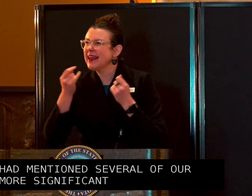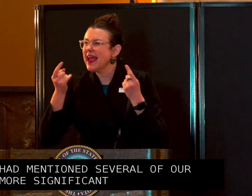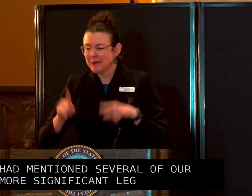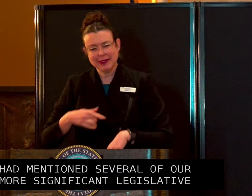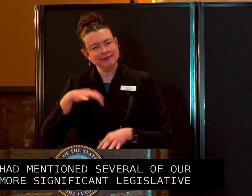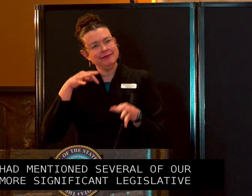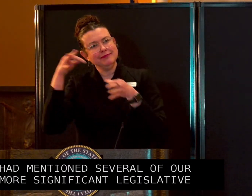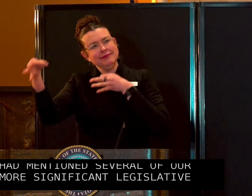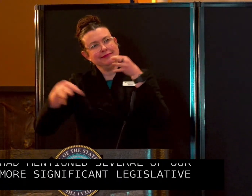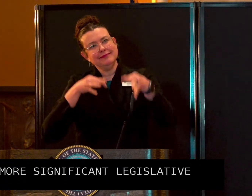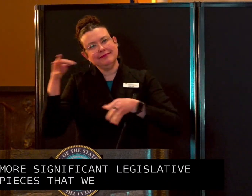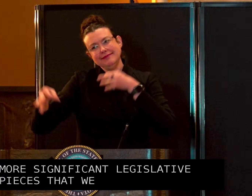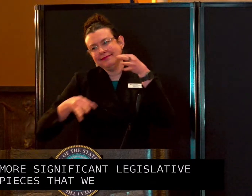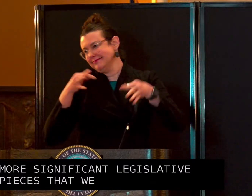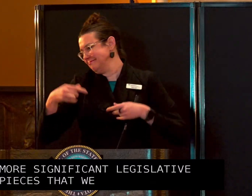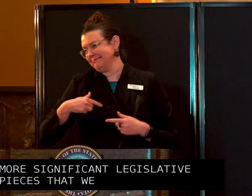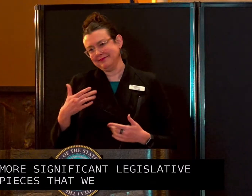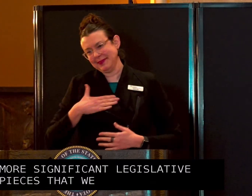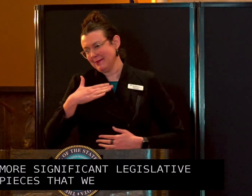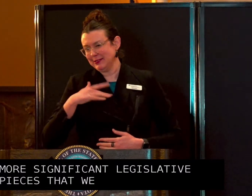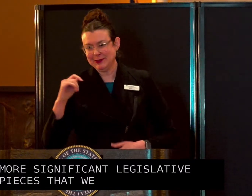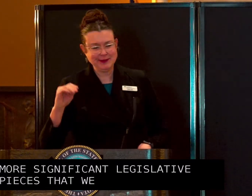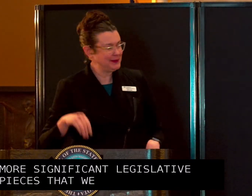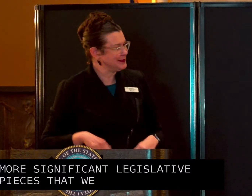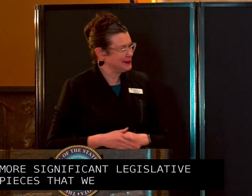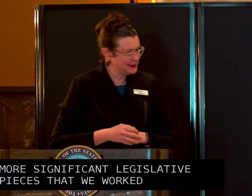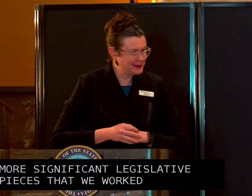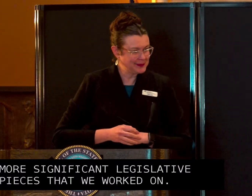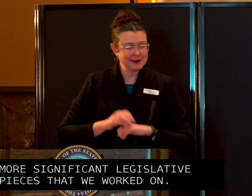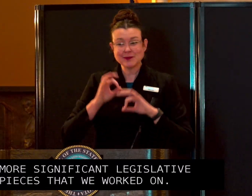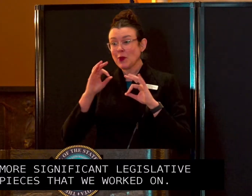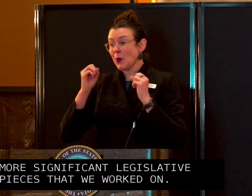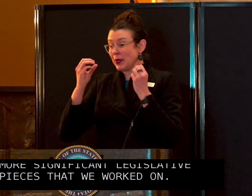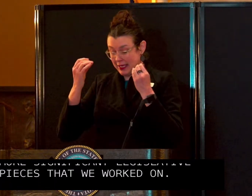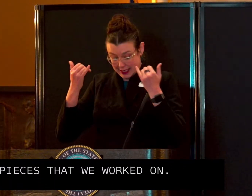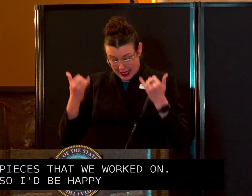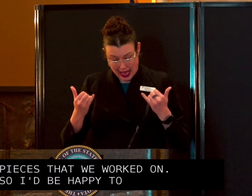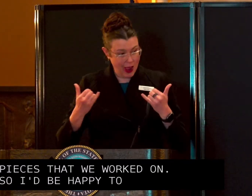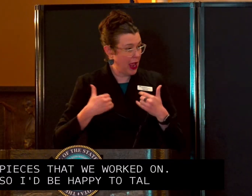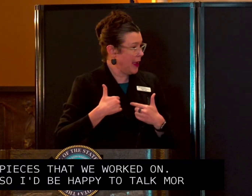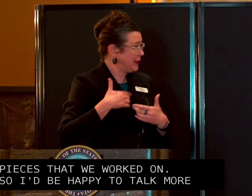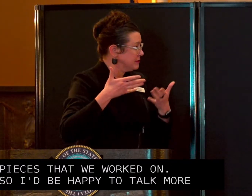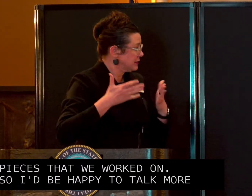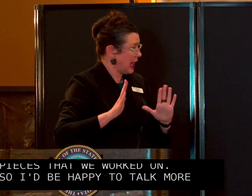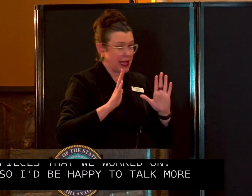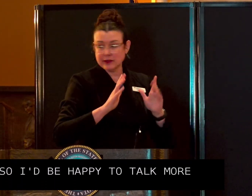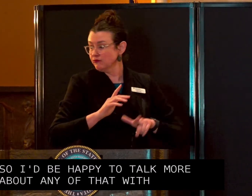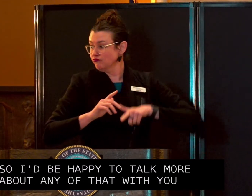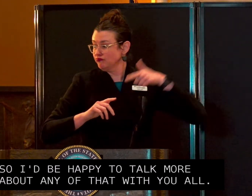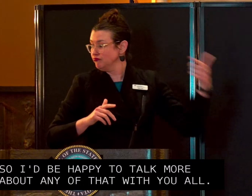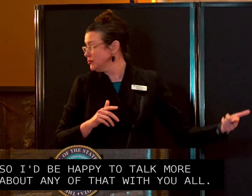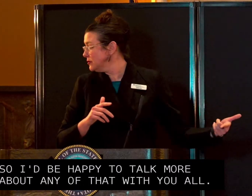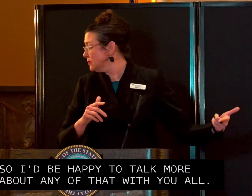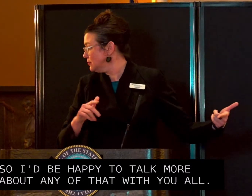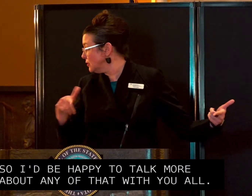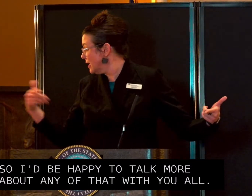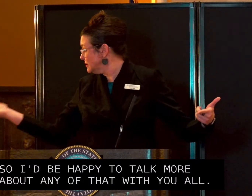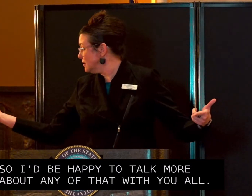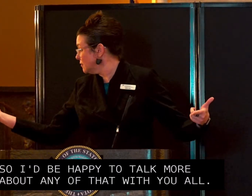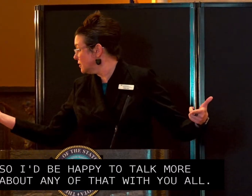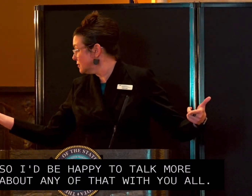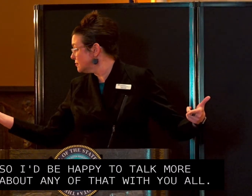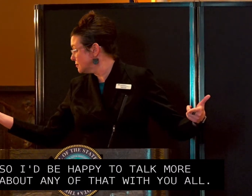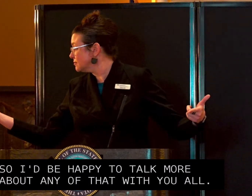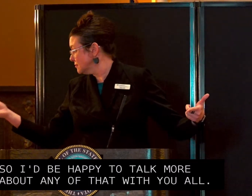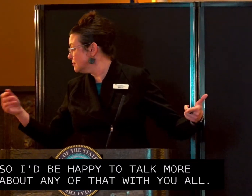on. So I'd be happy to talk more about any of that with you all. Now I'm going to